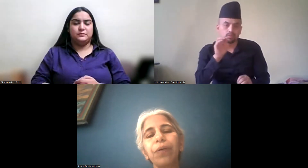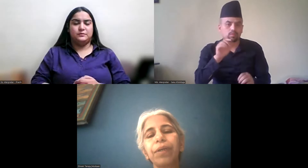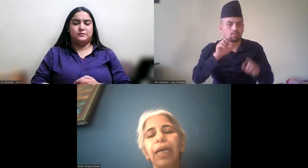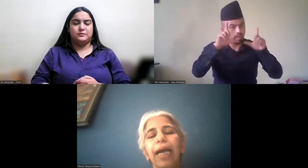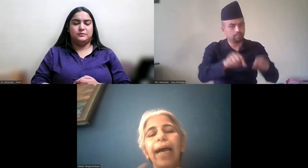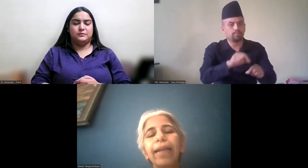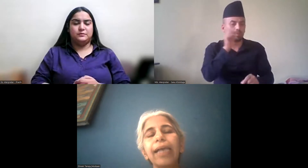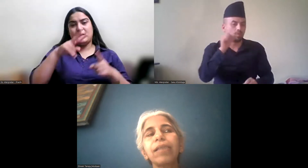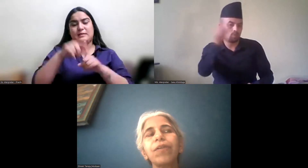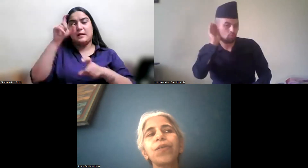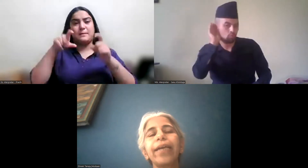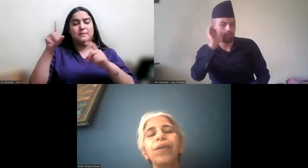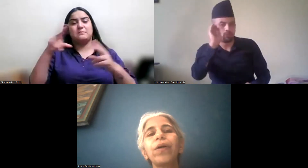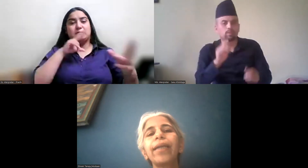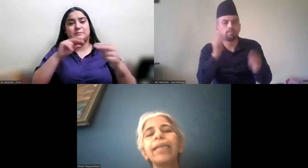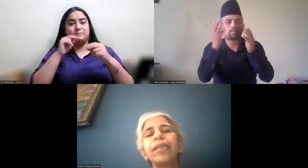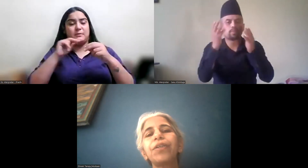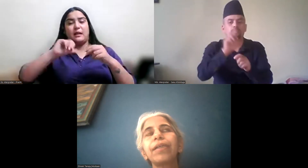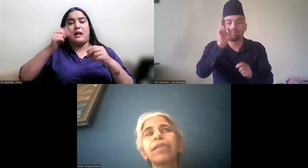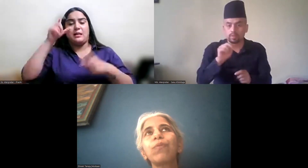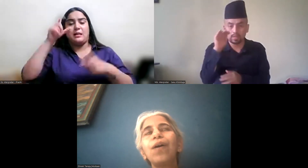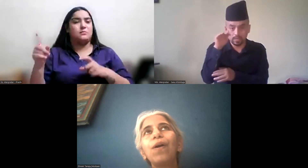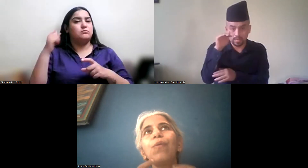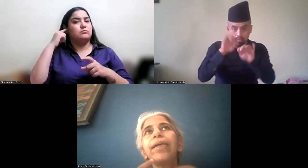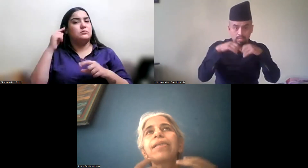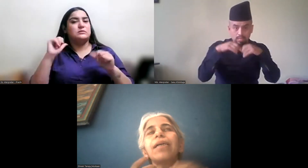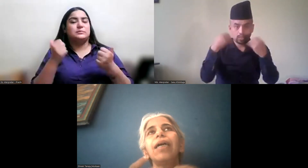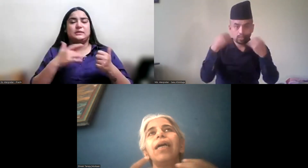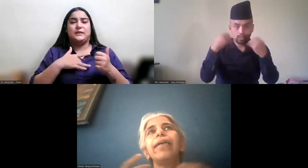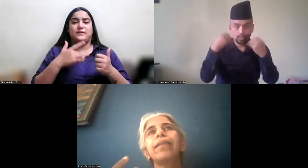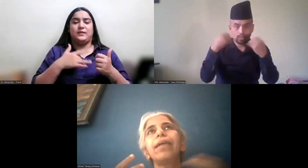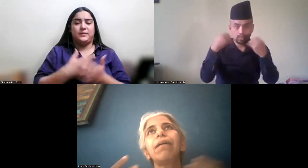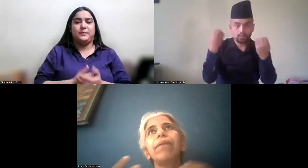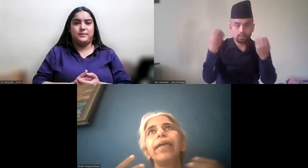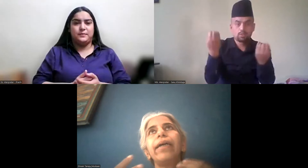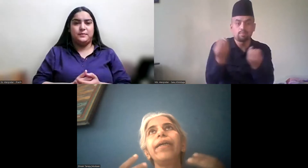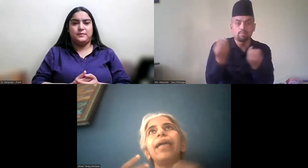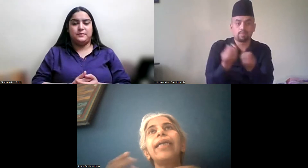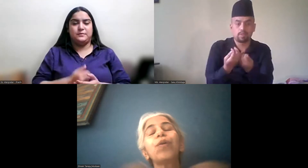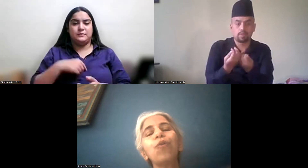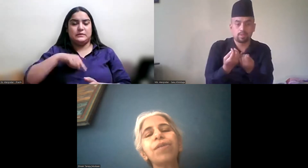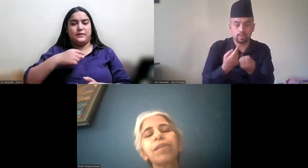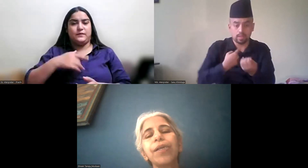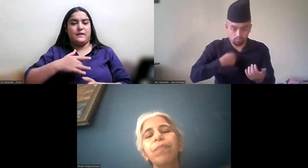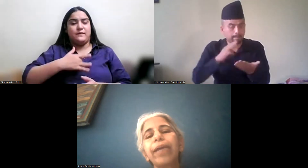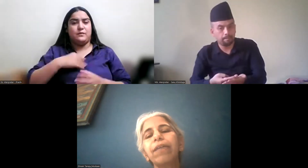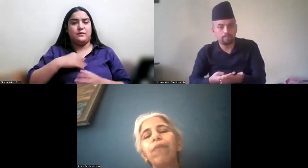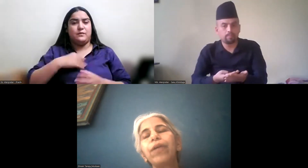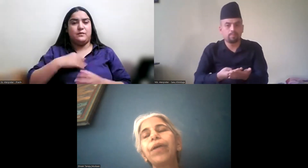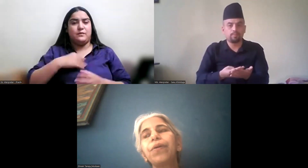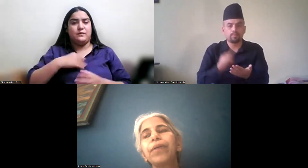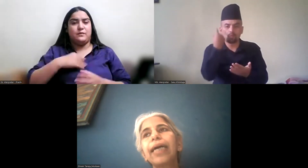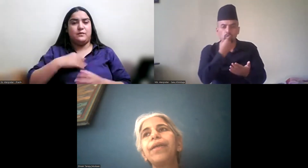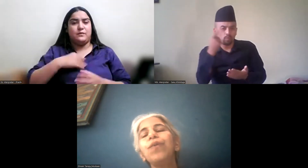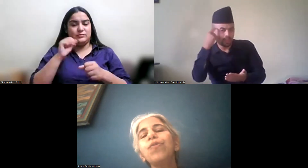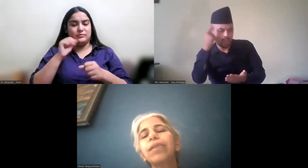out. And as civil society organizations, we are always in the arena that whose perspective are we going